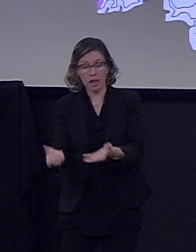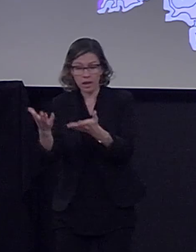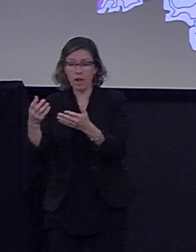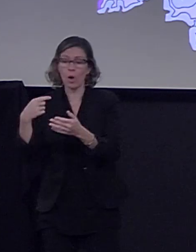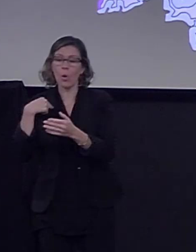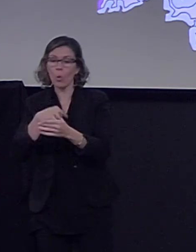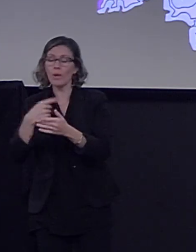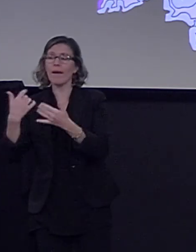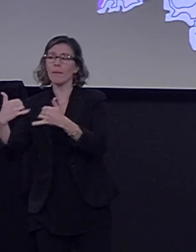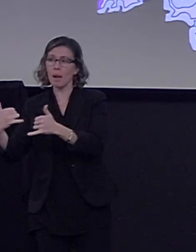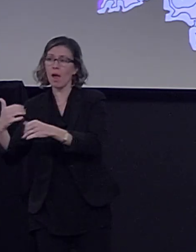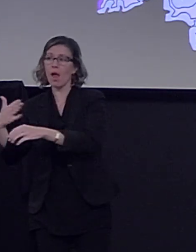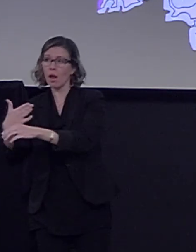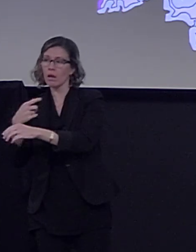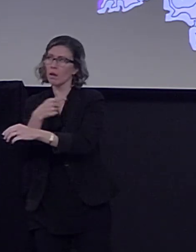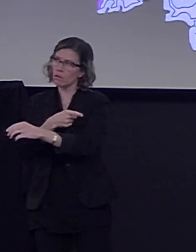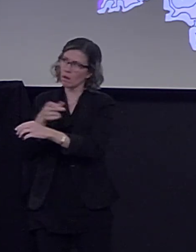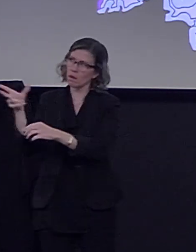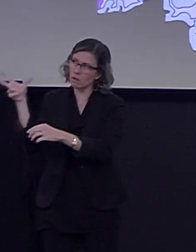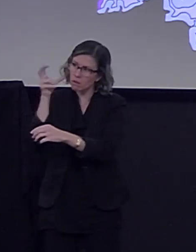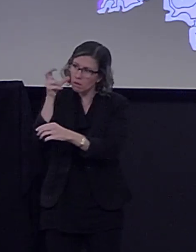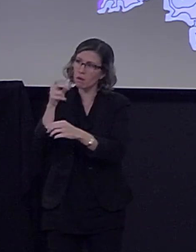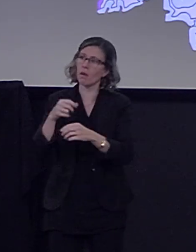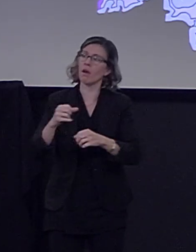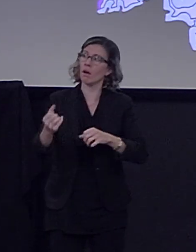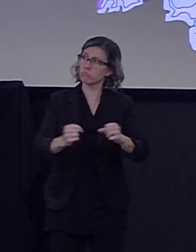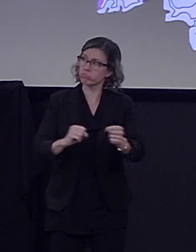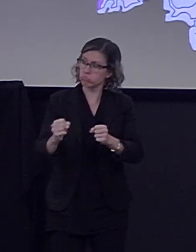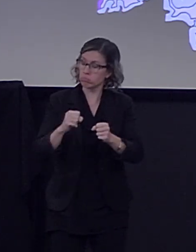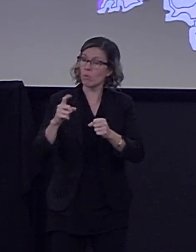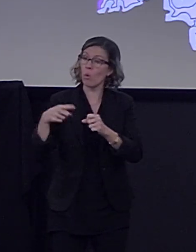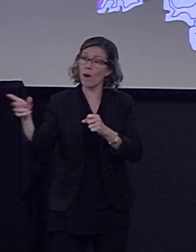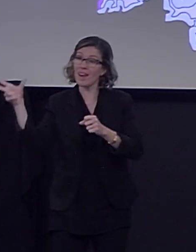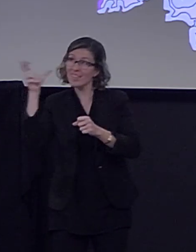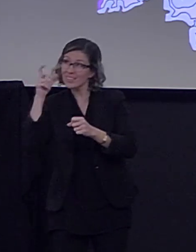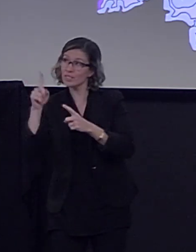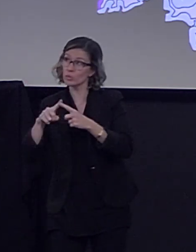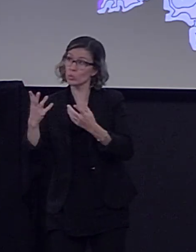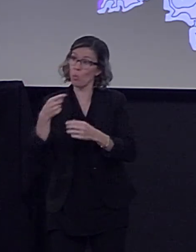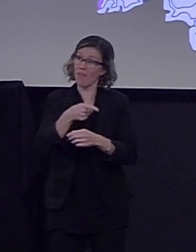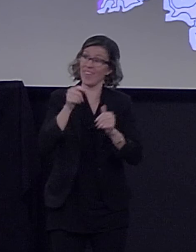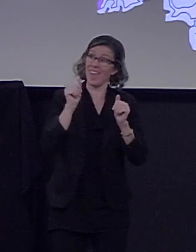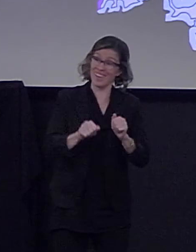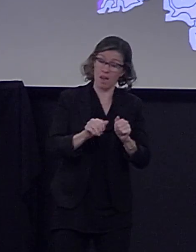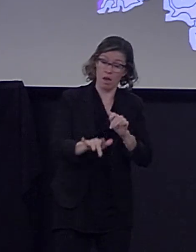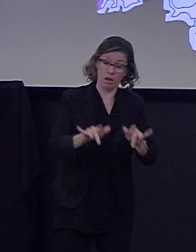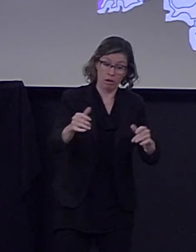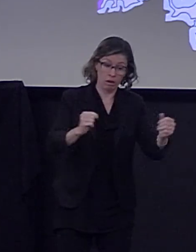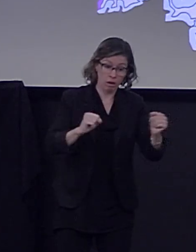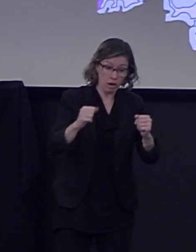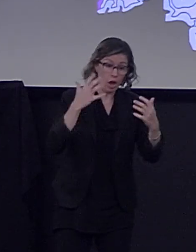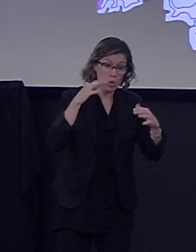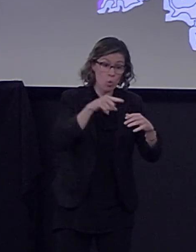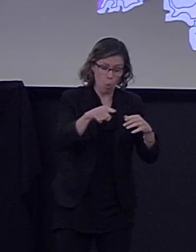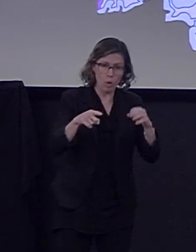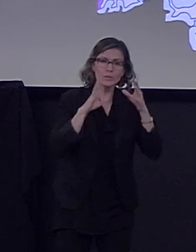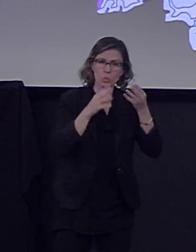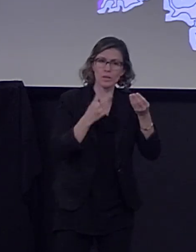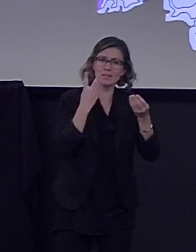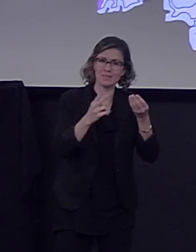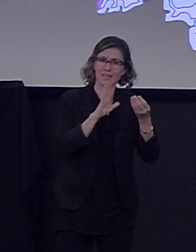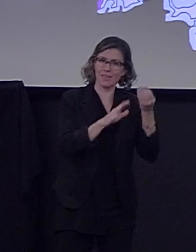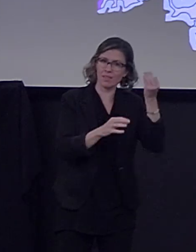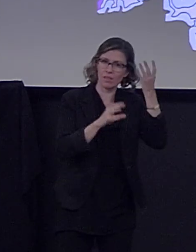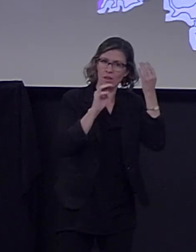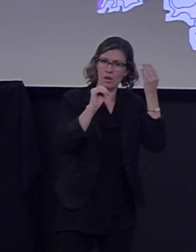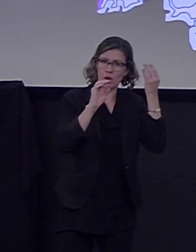them, and they activate their motor areas. So it's very interesting. There's a new paradigm now that we can